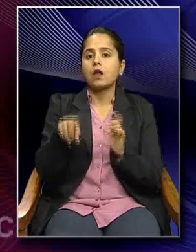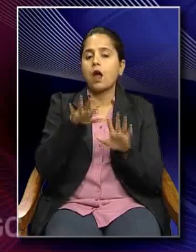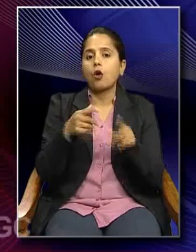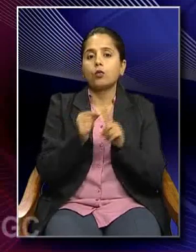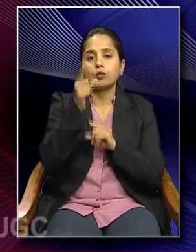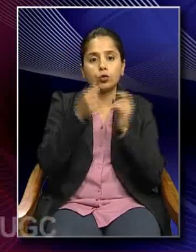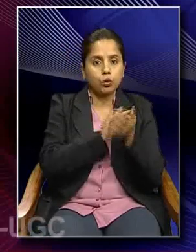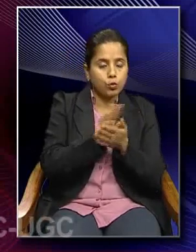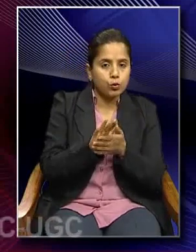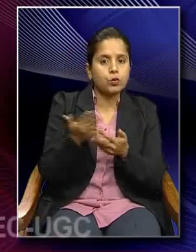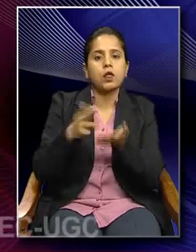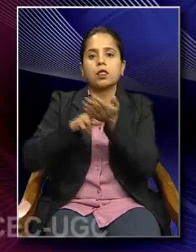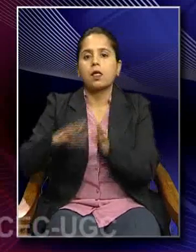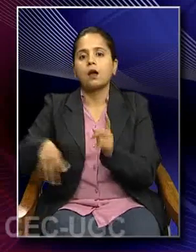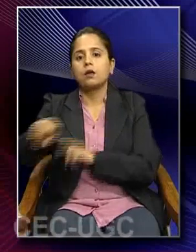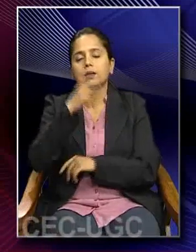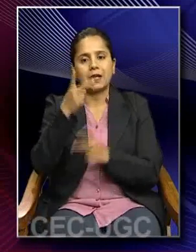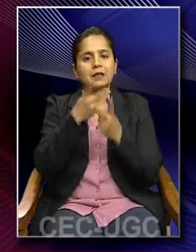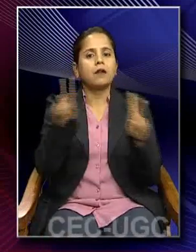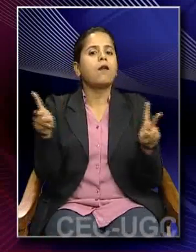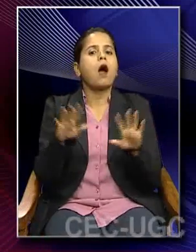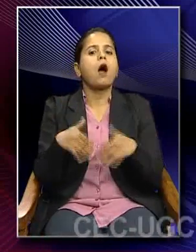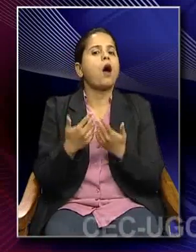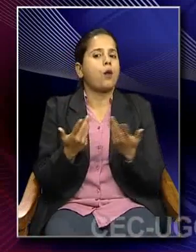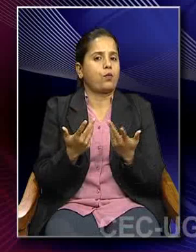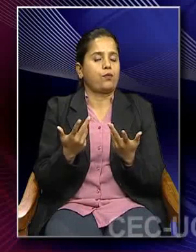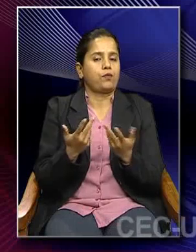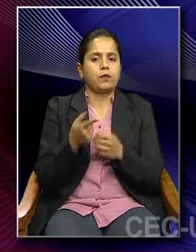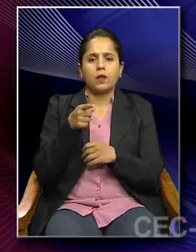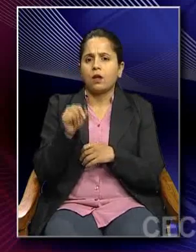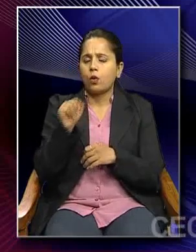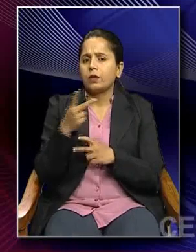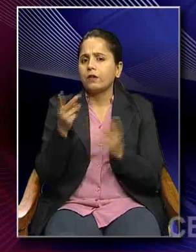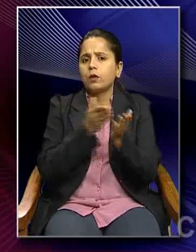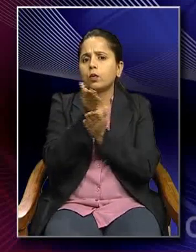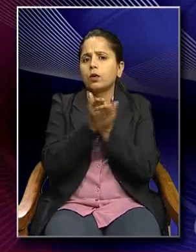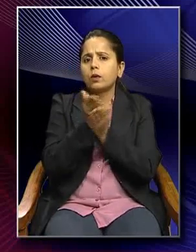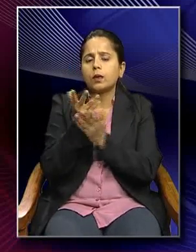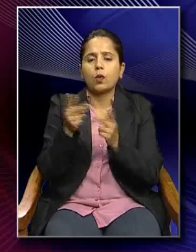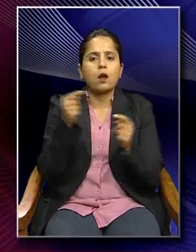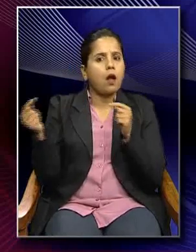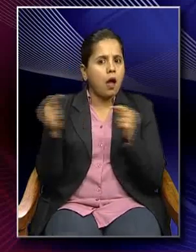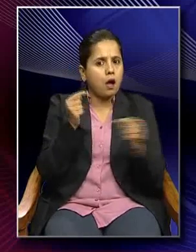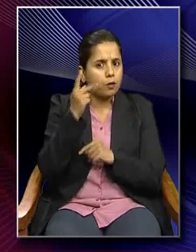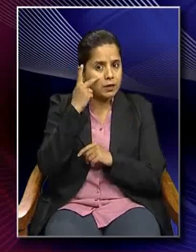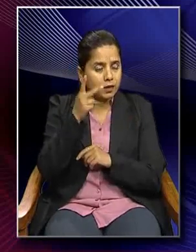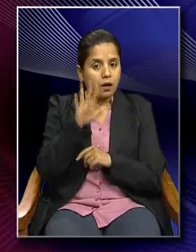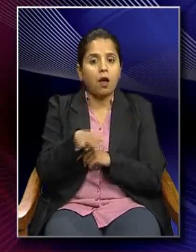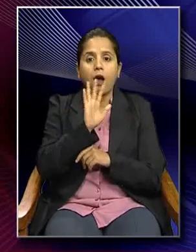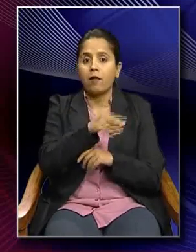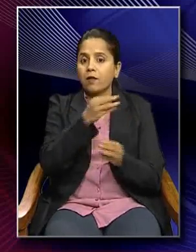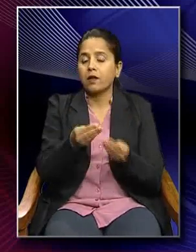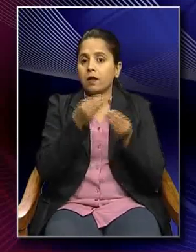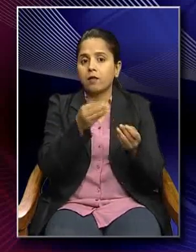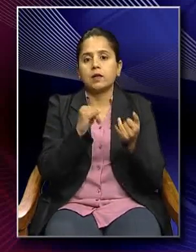Purush and Prakriti are distinct from each other. What are the various arguments that is given by